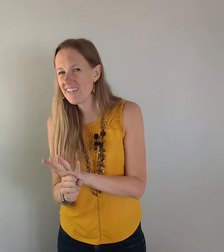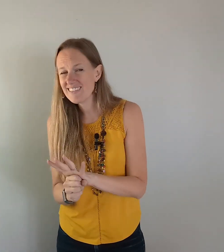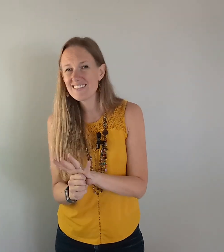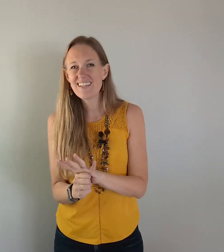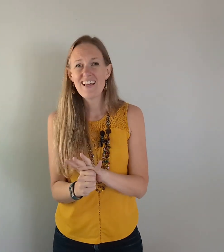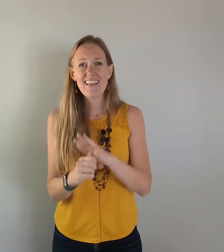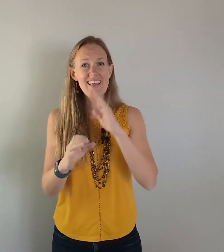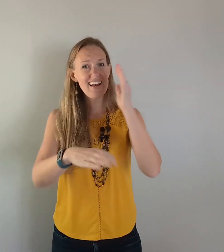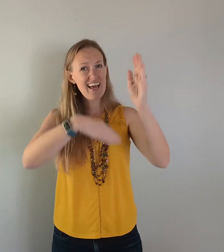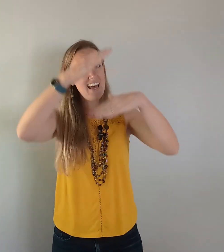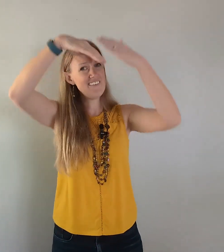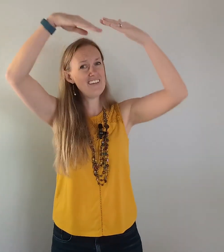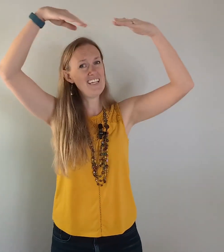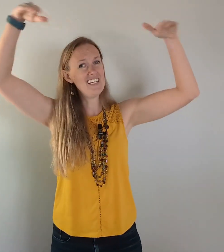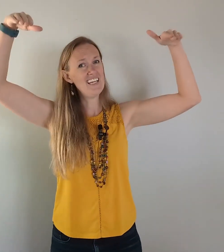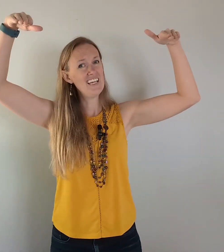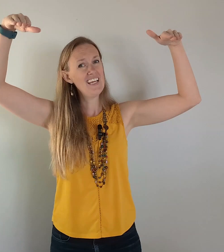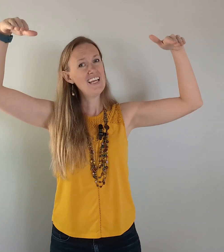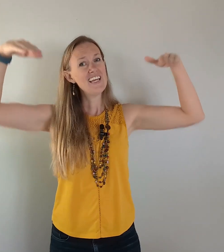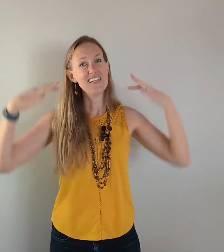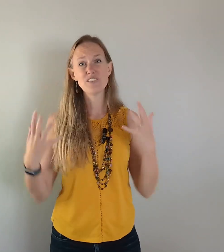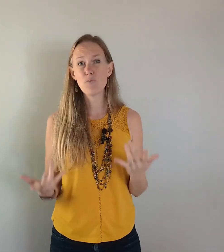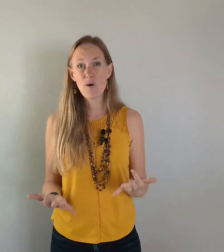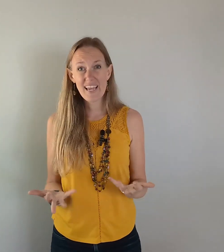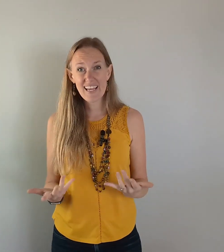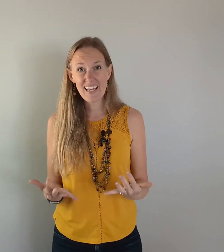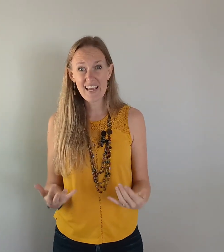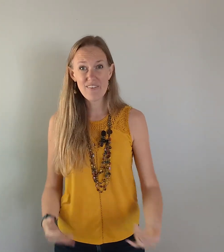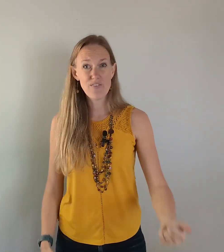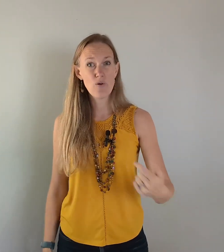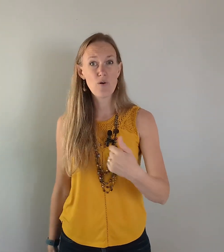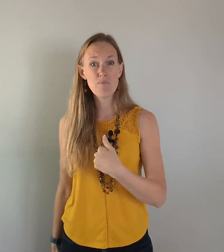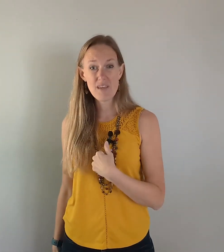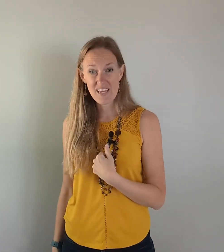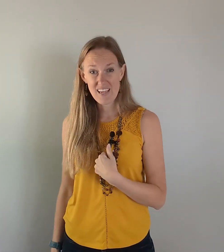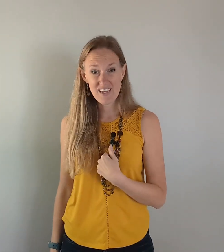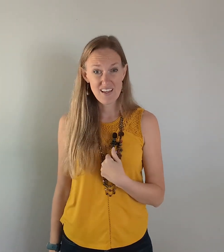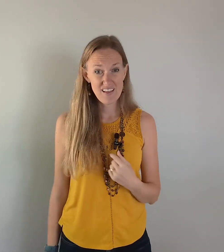promise that heaven is waiting for me.